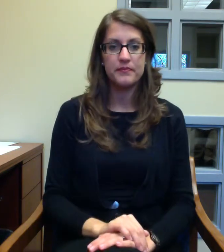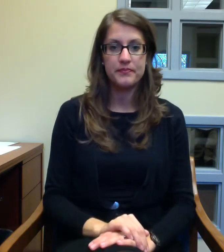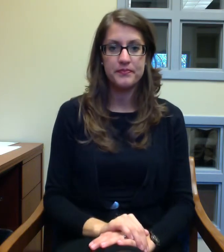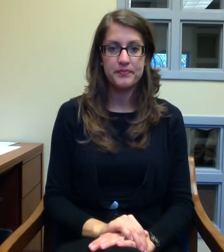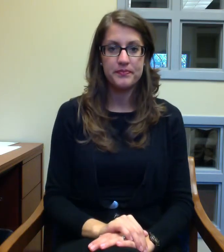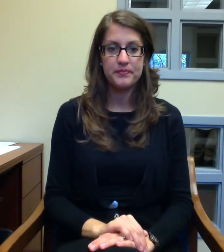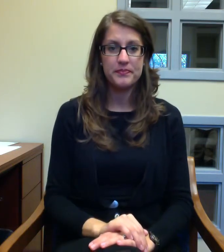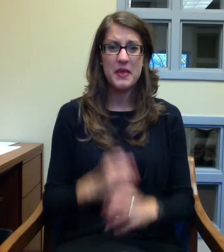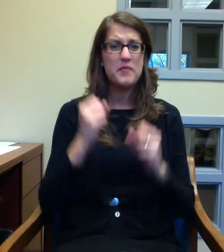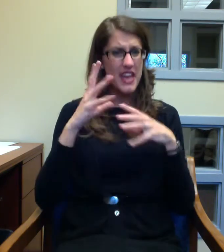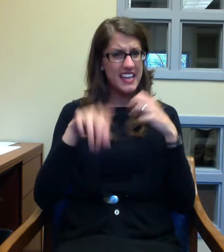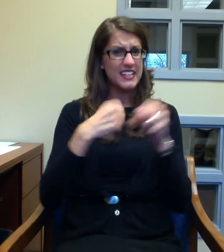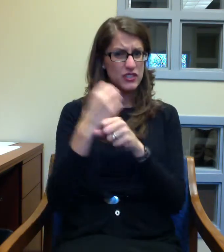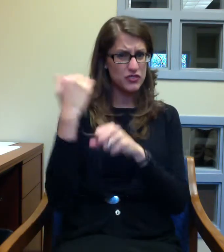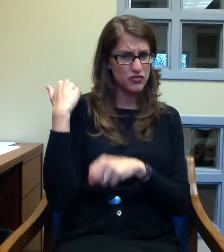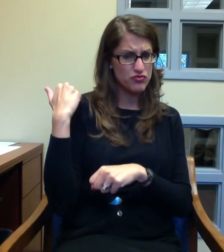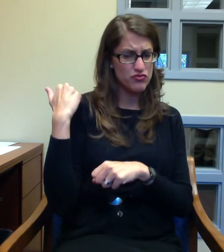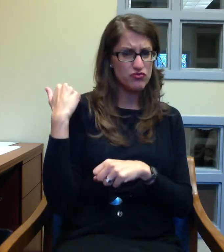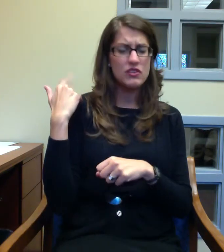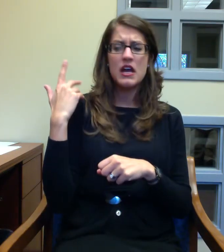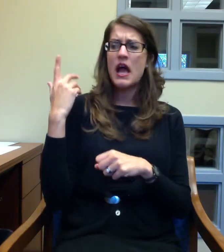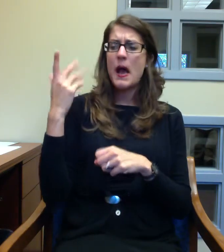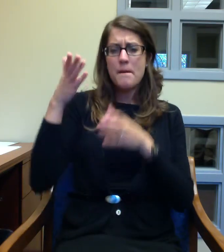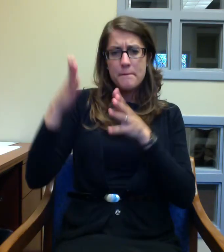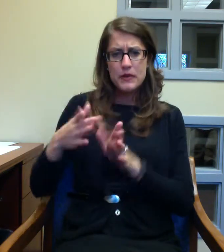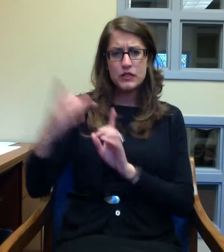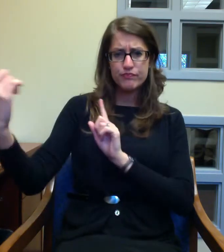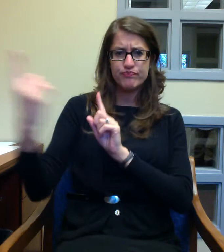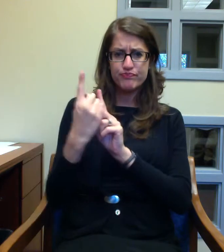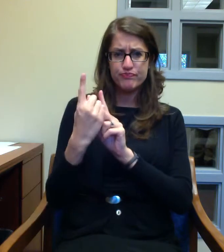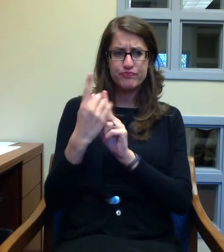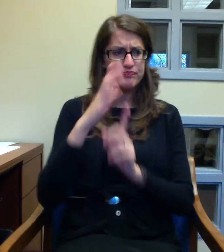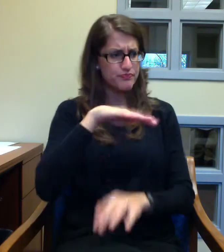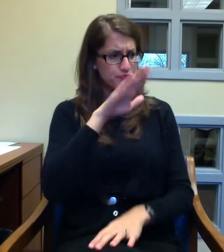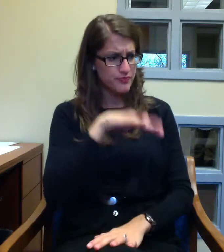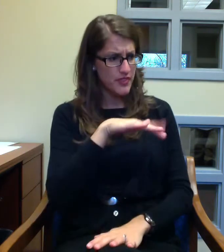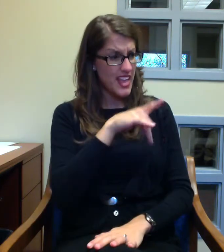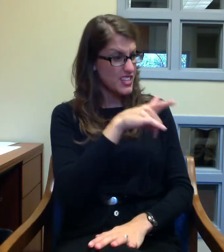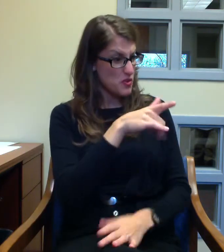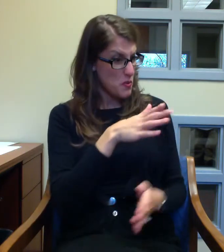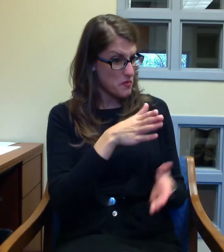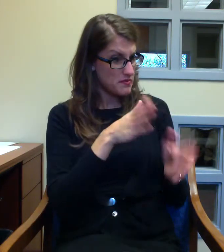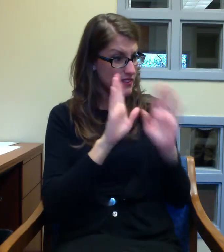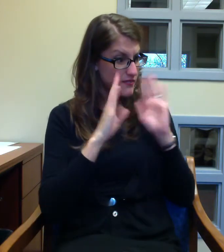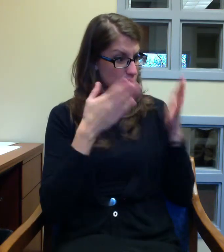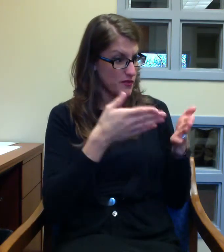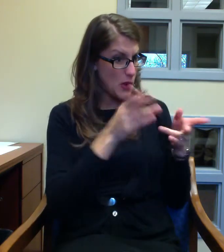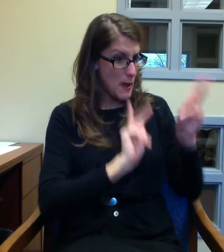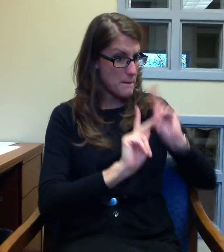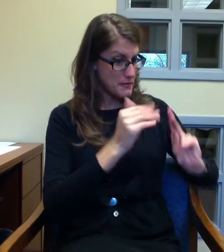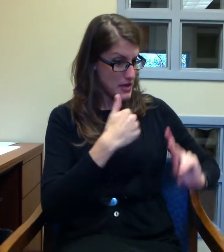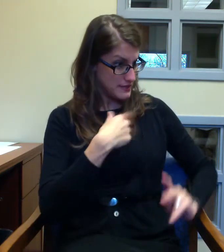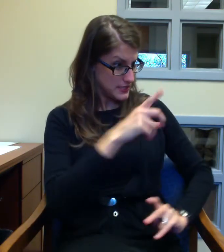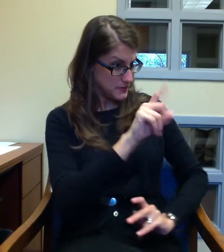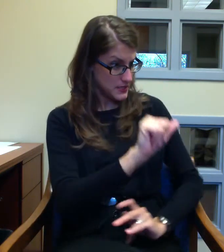Several years ago, someone asked me if my practice specialized in people with disabilities. I replied, half